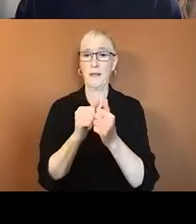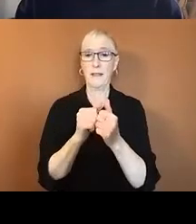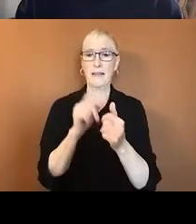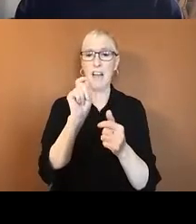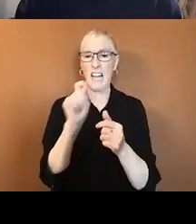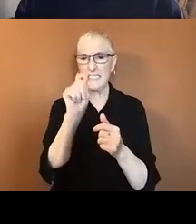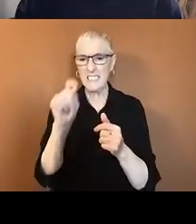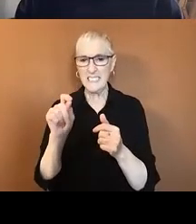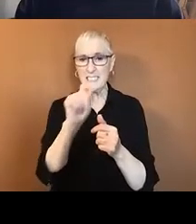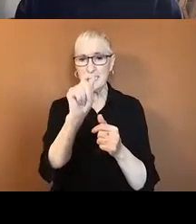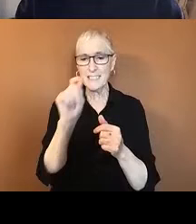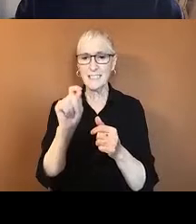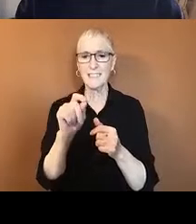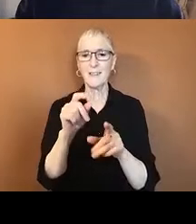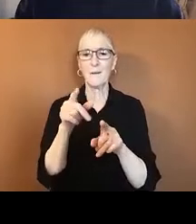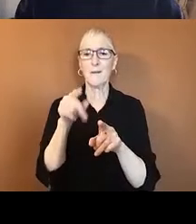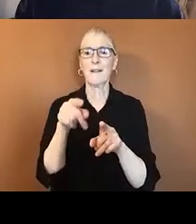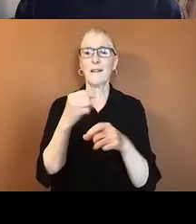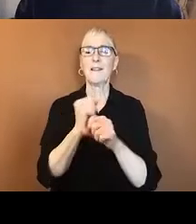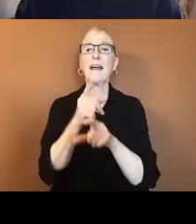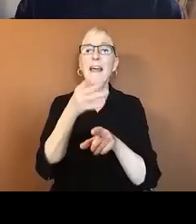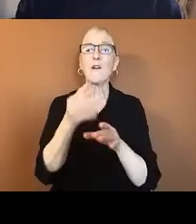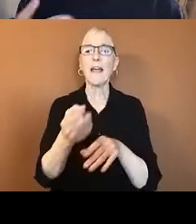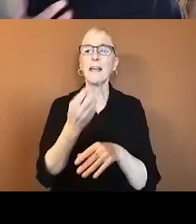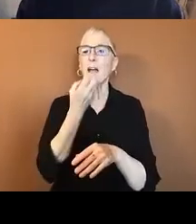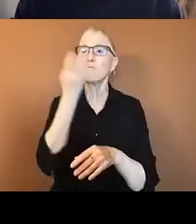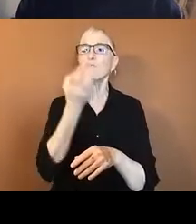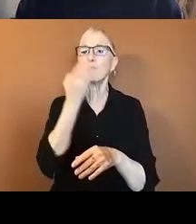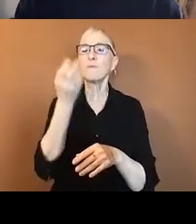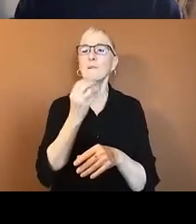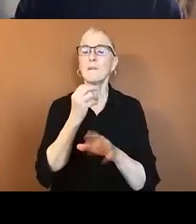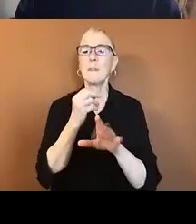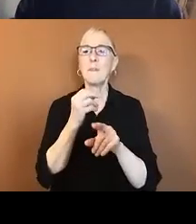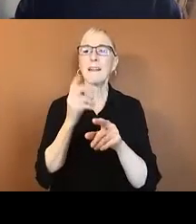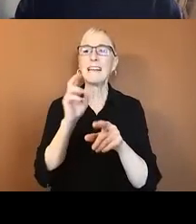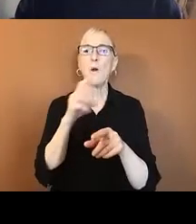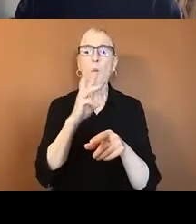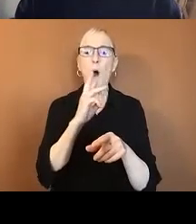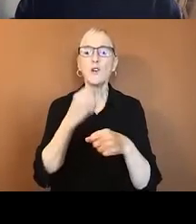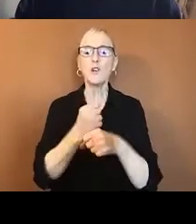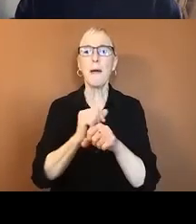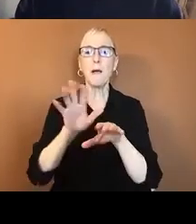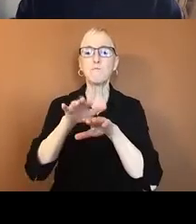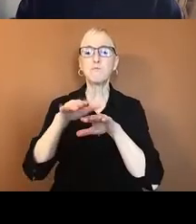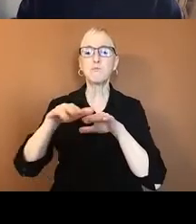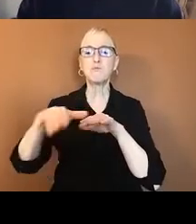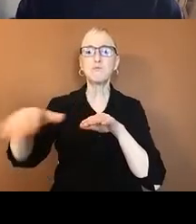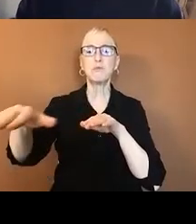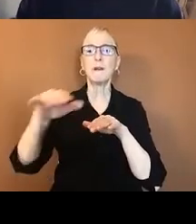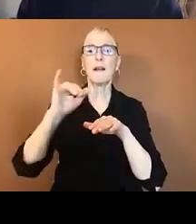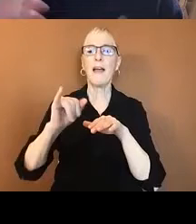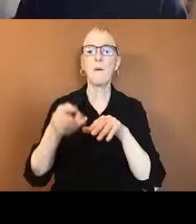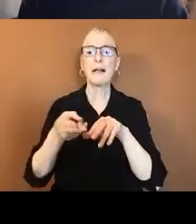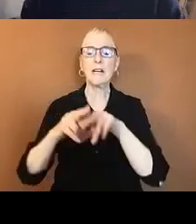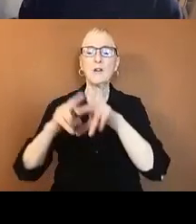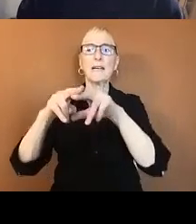dots. So that they can make calls. And basically they need the water to make ripples in order to increase the call's